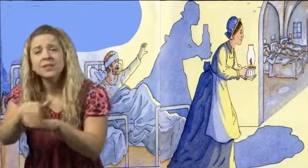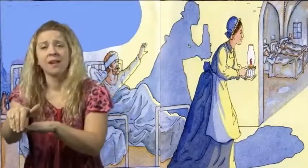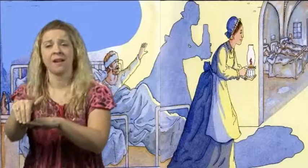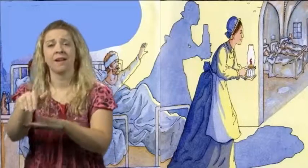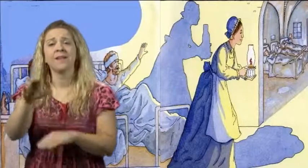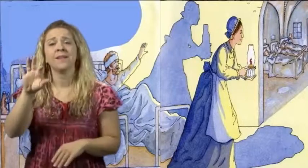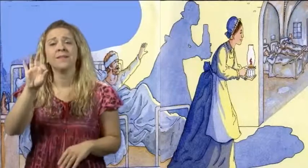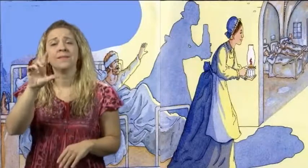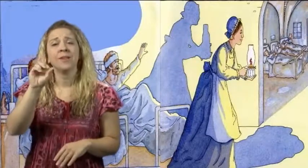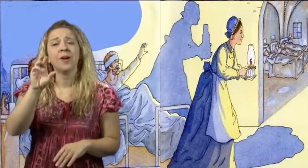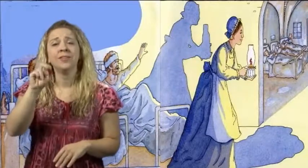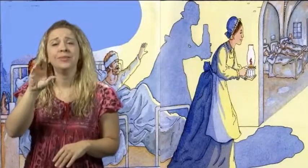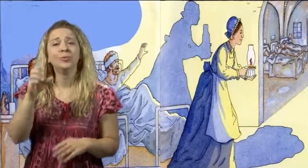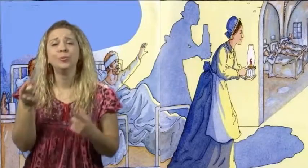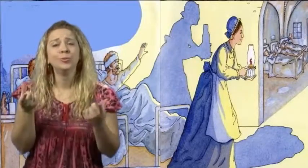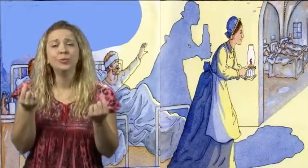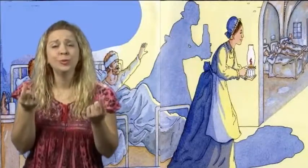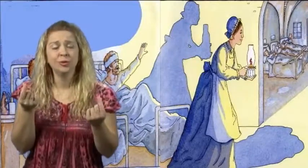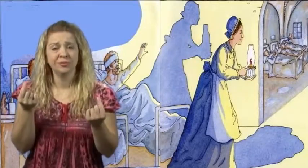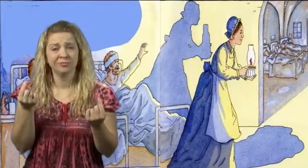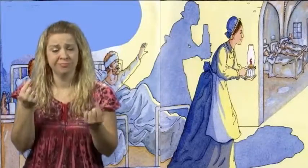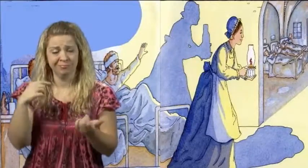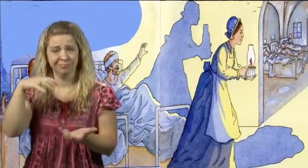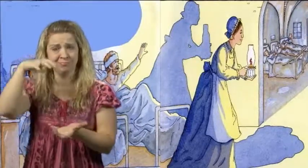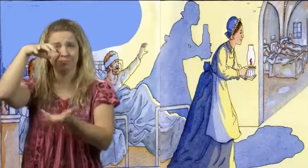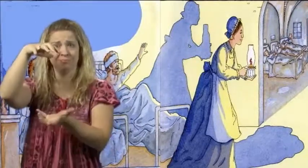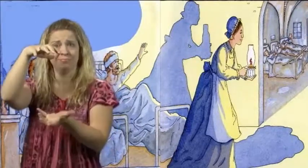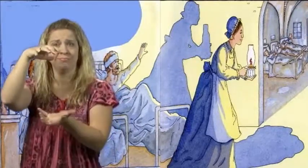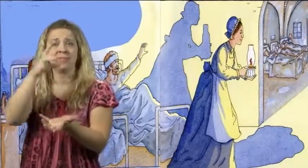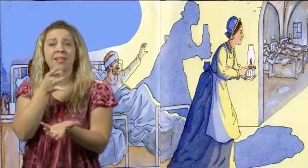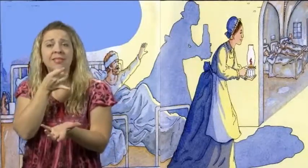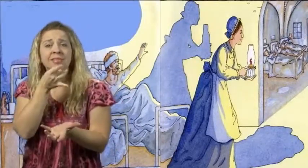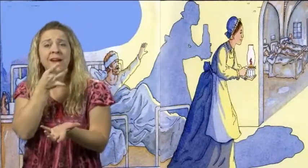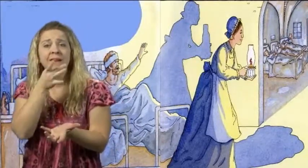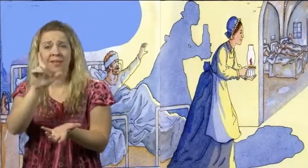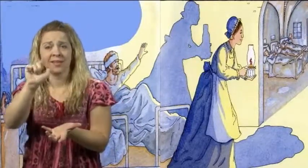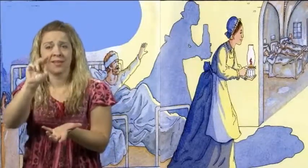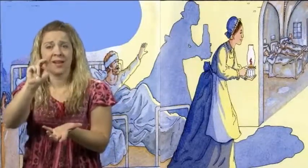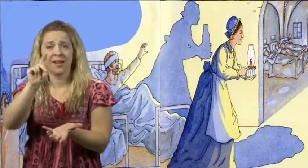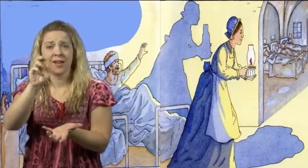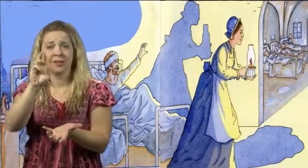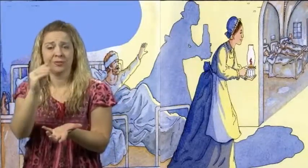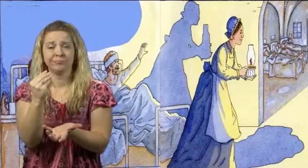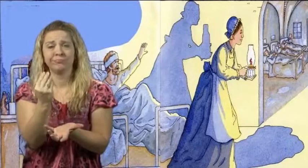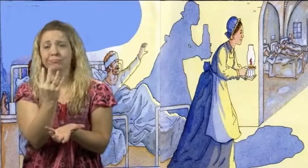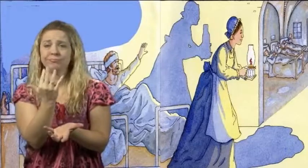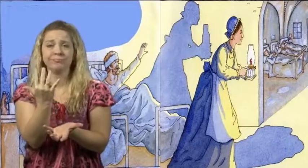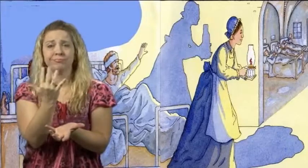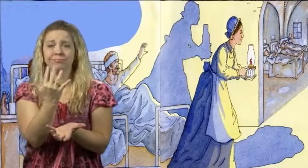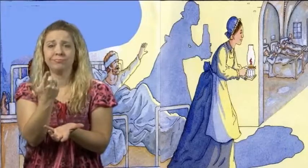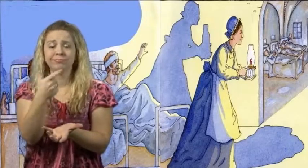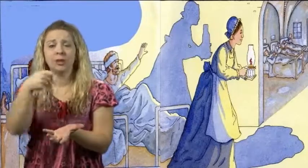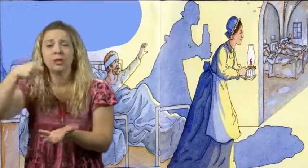Every night, Florence carried a lantern and walked for hours from bed to be sure the soldiers were